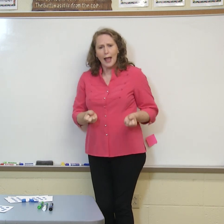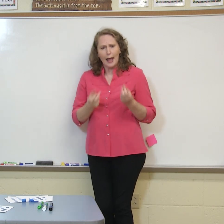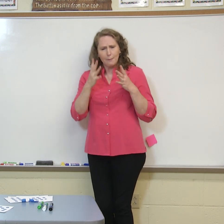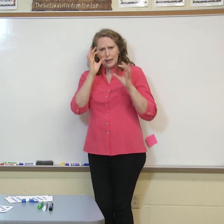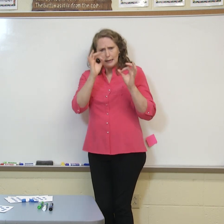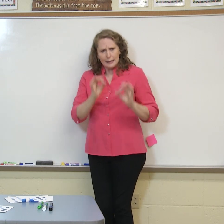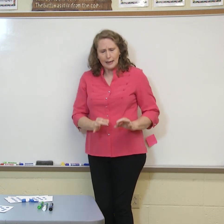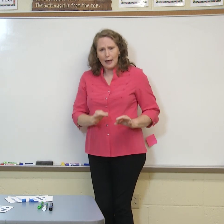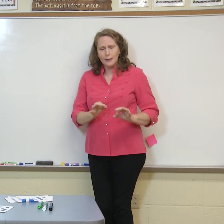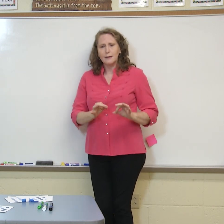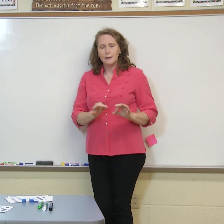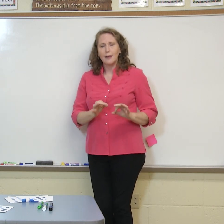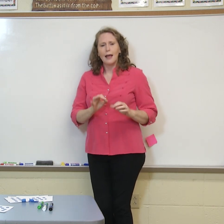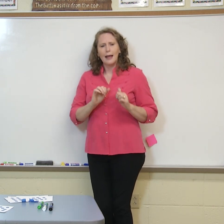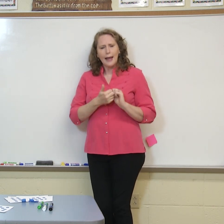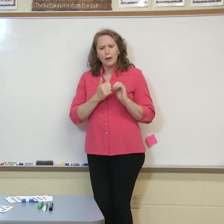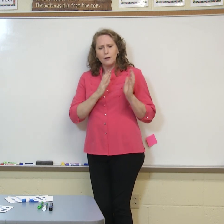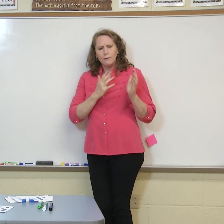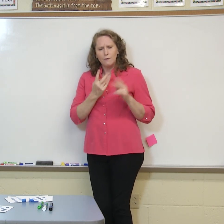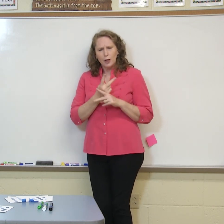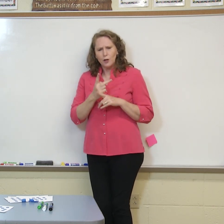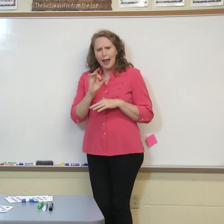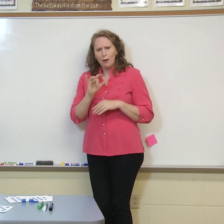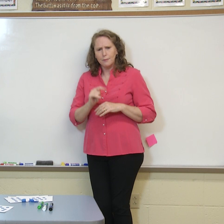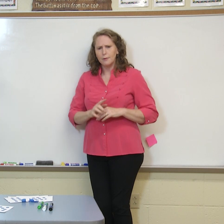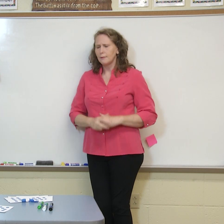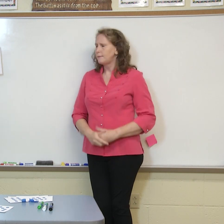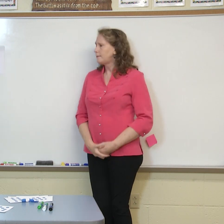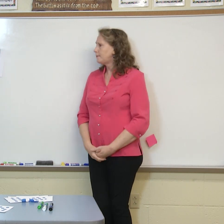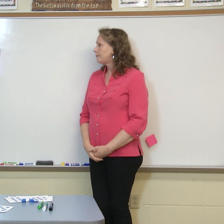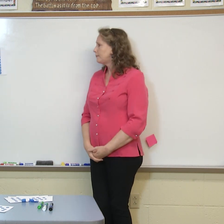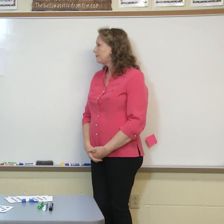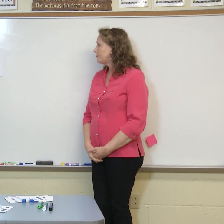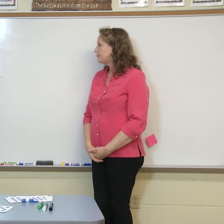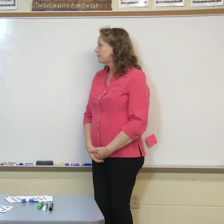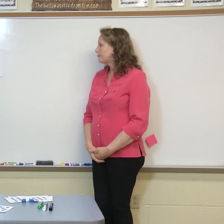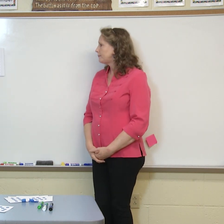dots and how you knew.